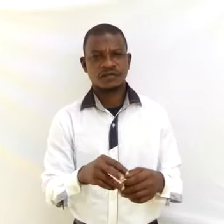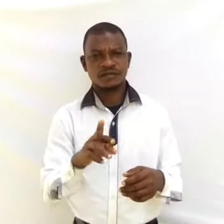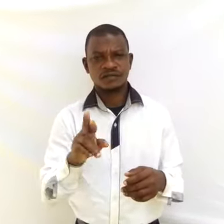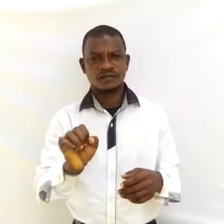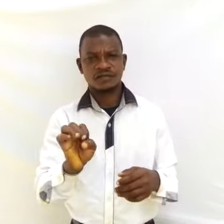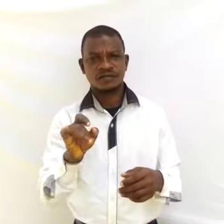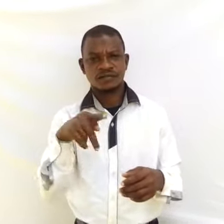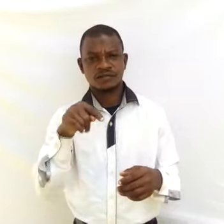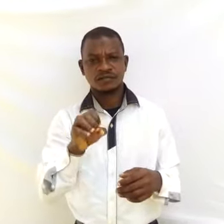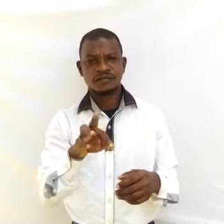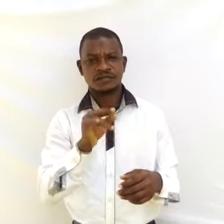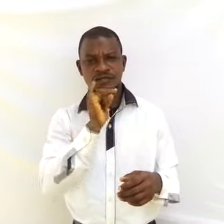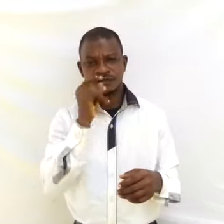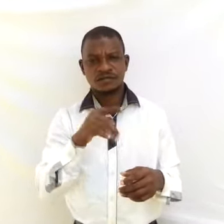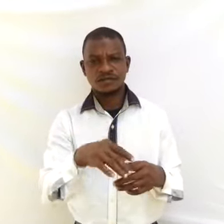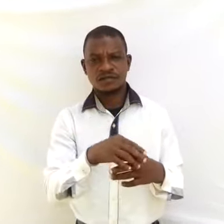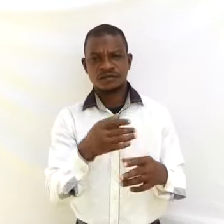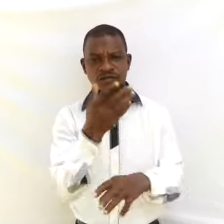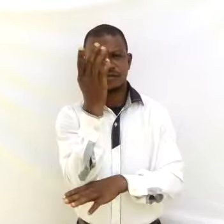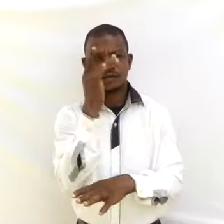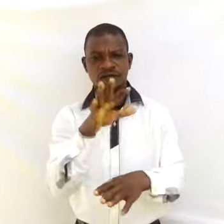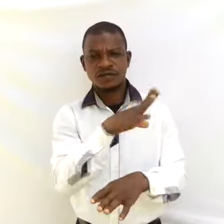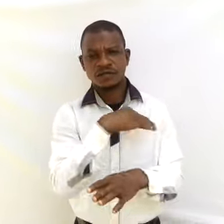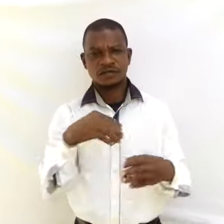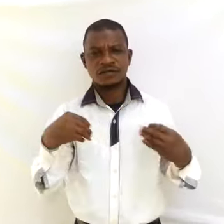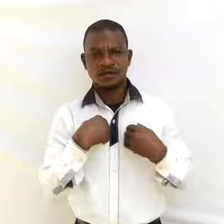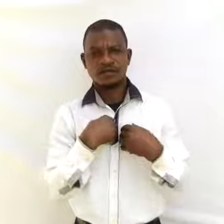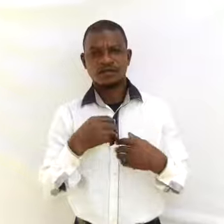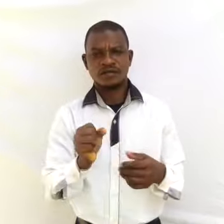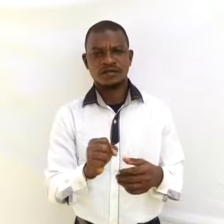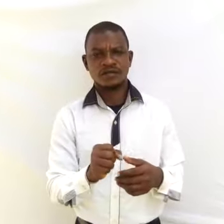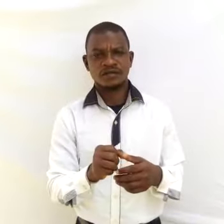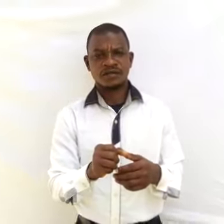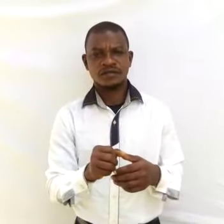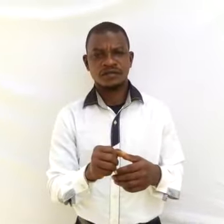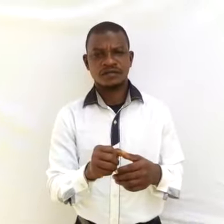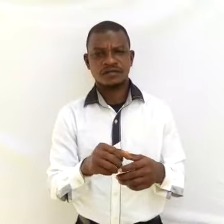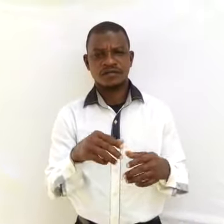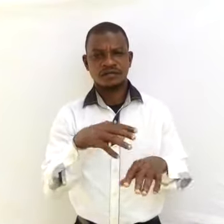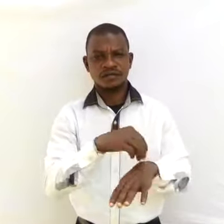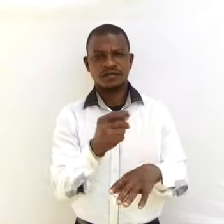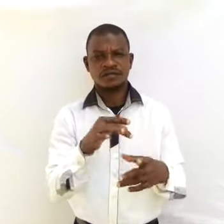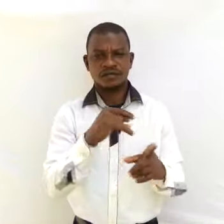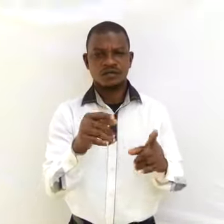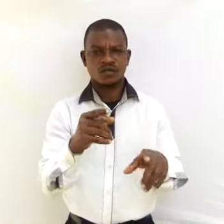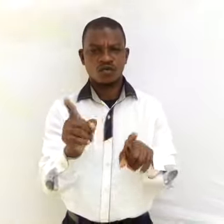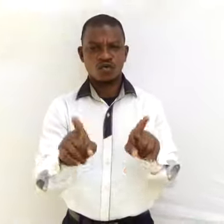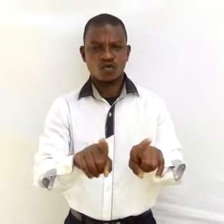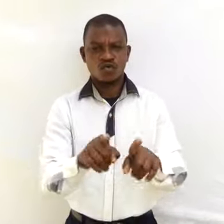respiration by plants and animals. Land also receives water